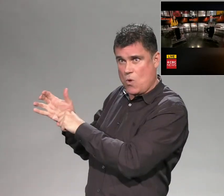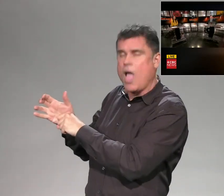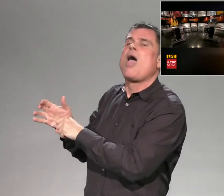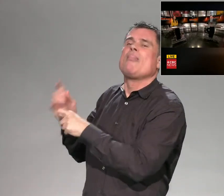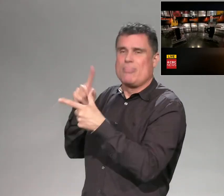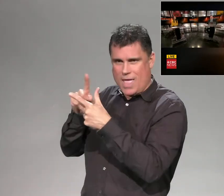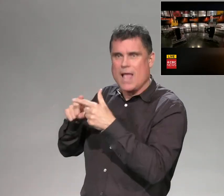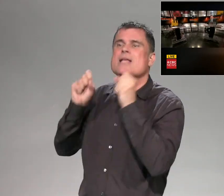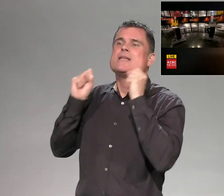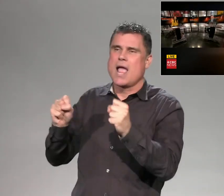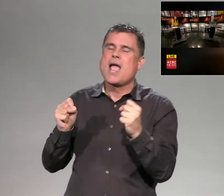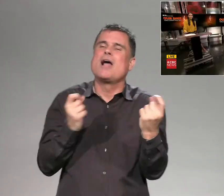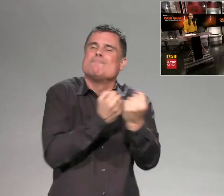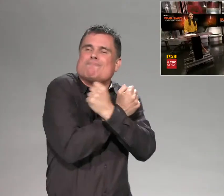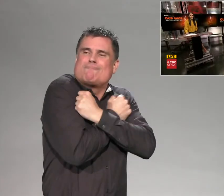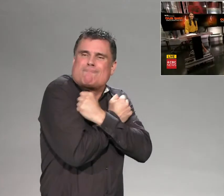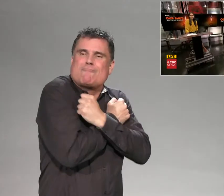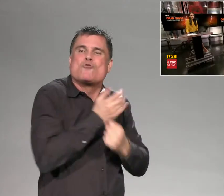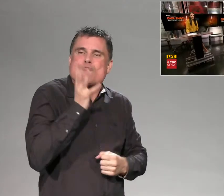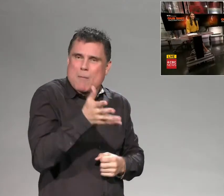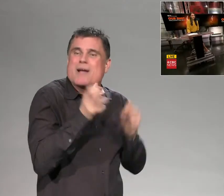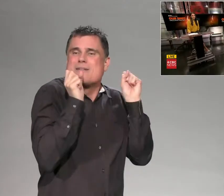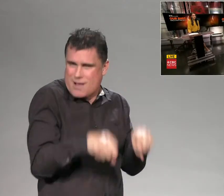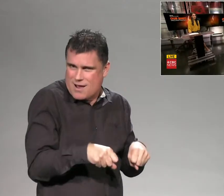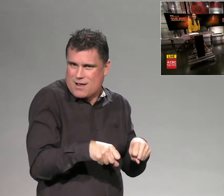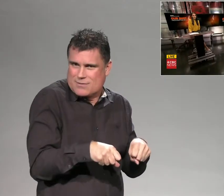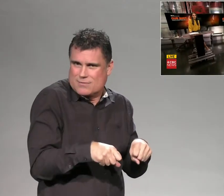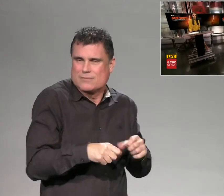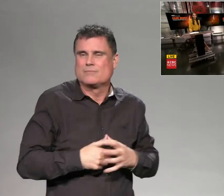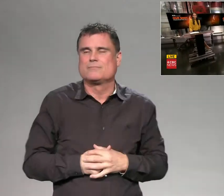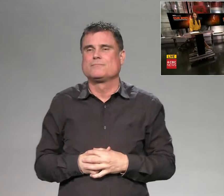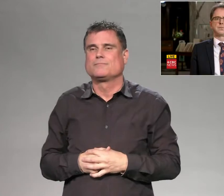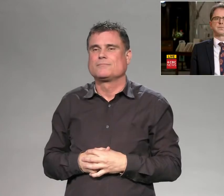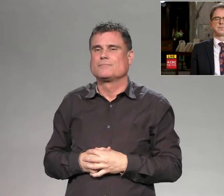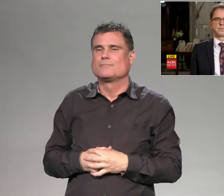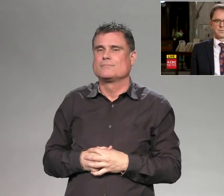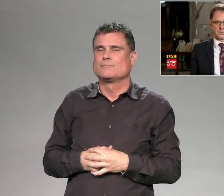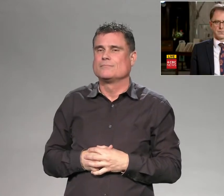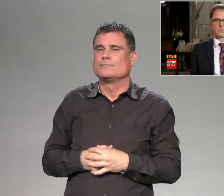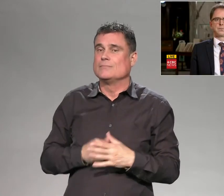Henry. Okay, and Minister Dix, can we go to you for just 30 seconds of